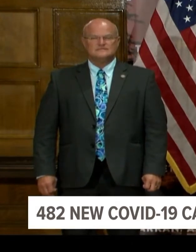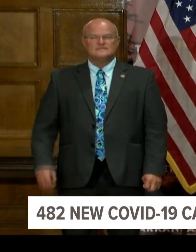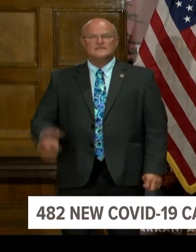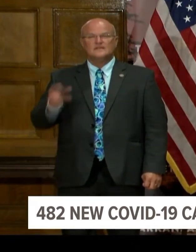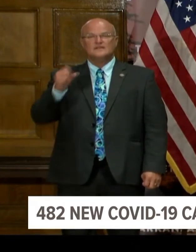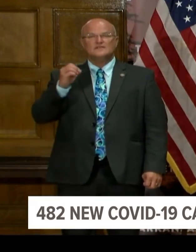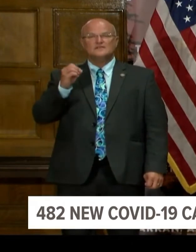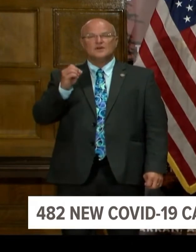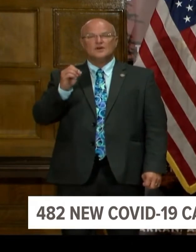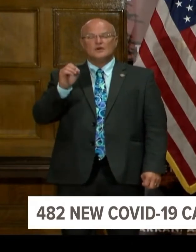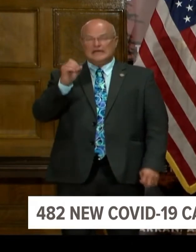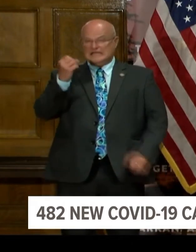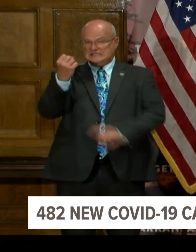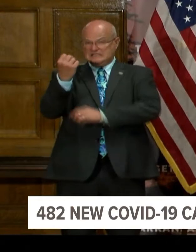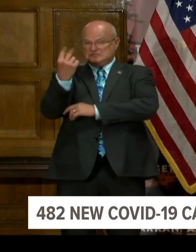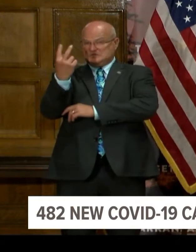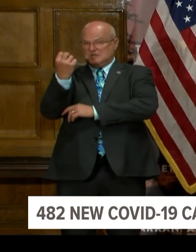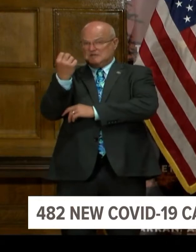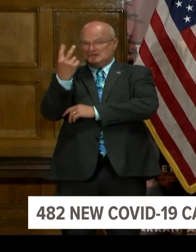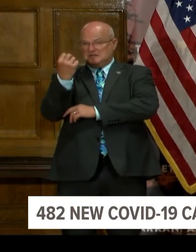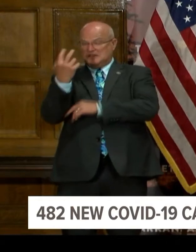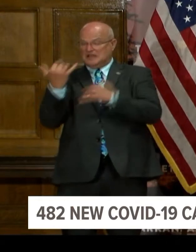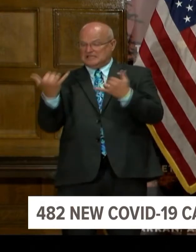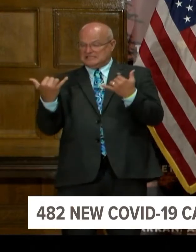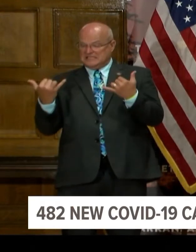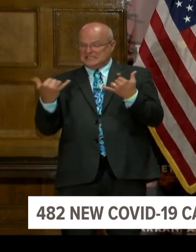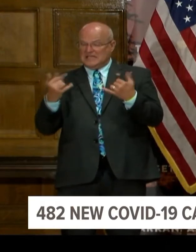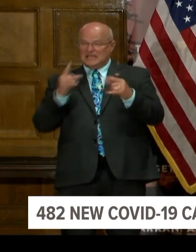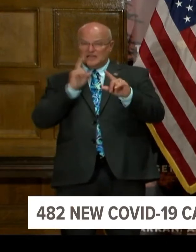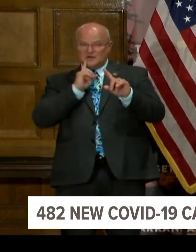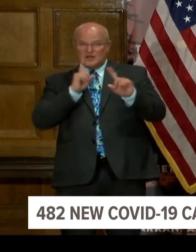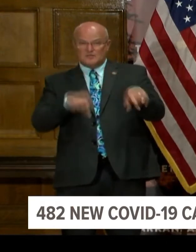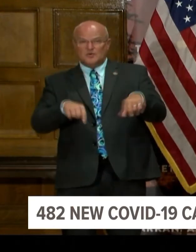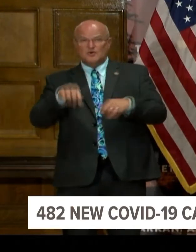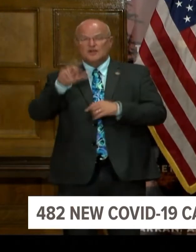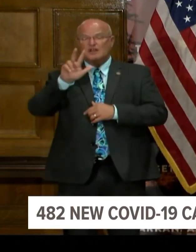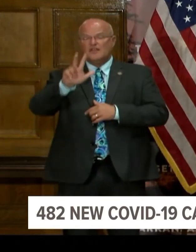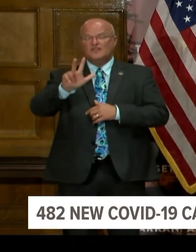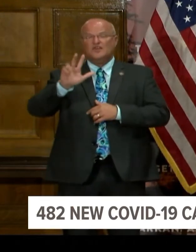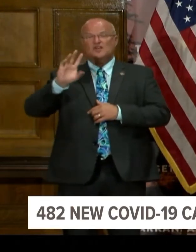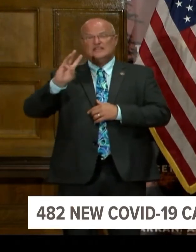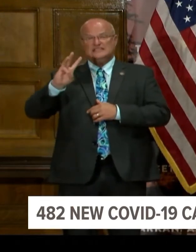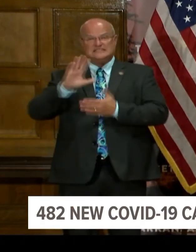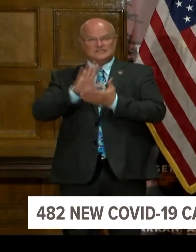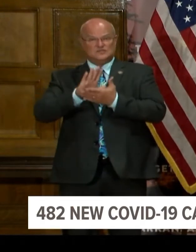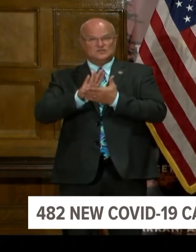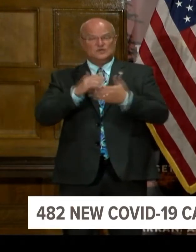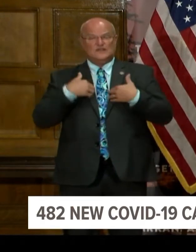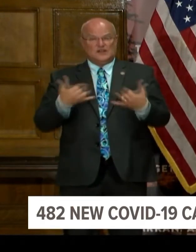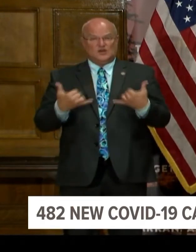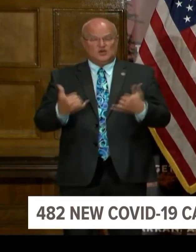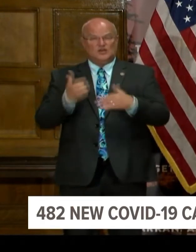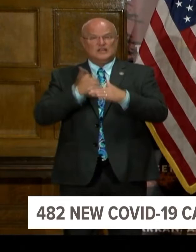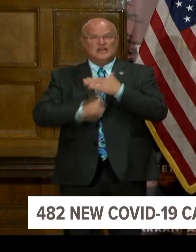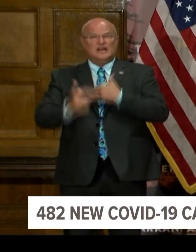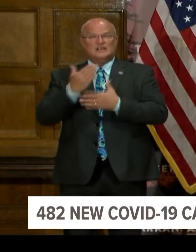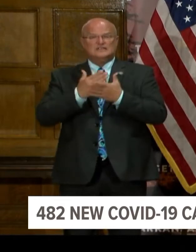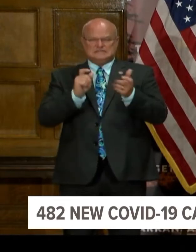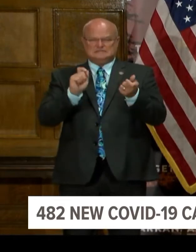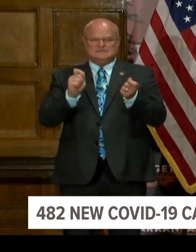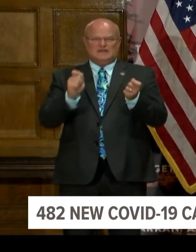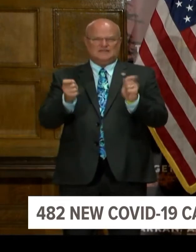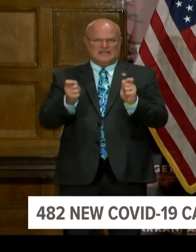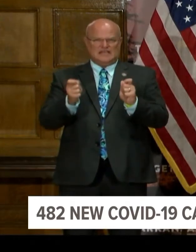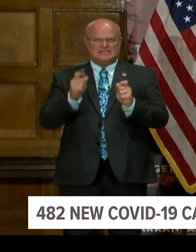So as of about 12 o'clock today, we are reporting 36 schools that are currently under some